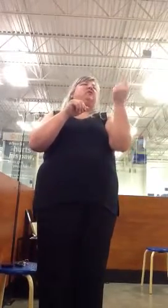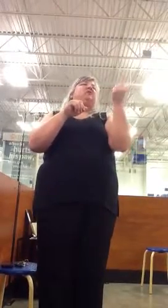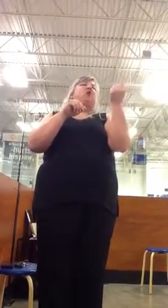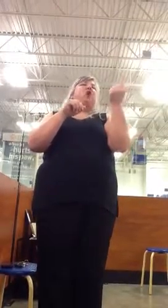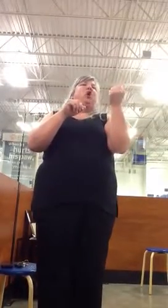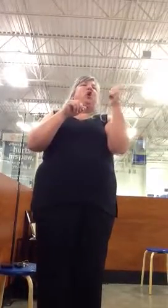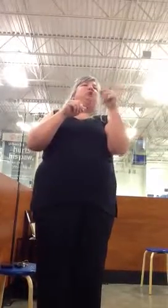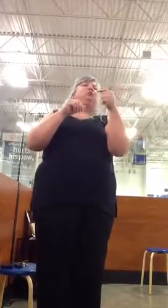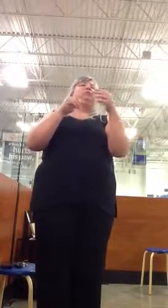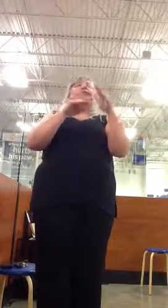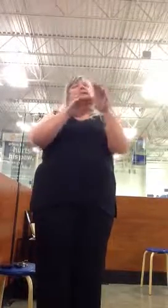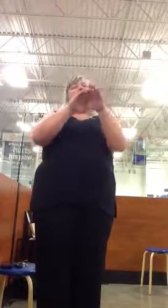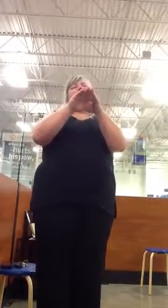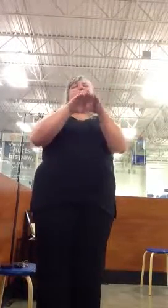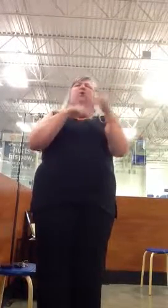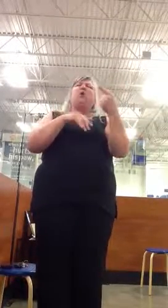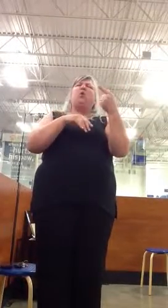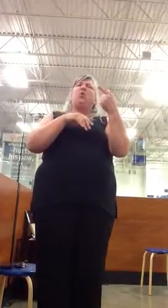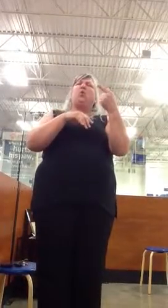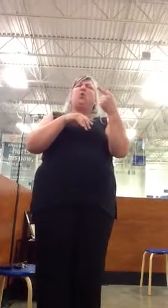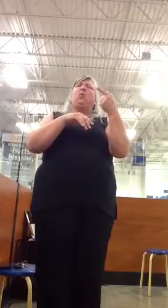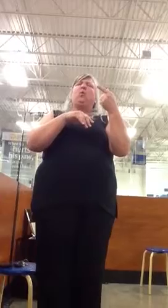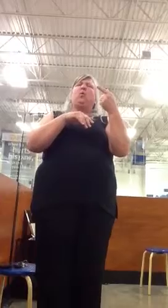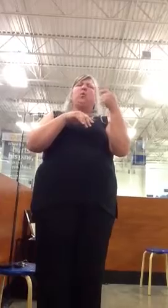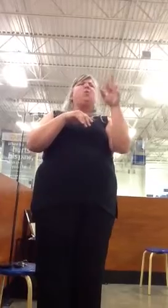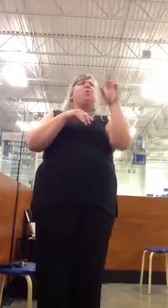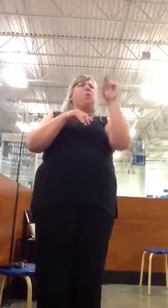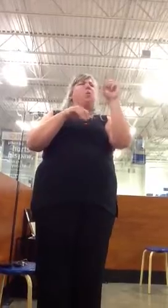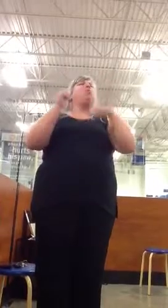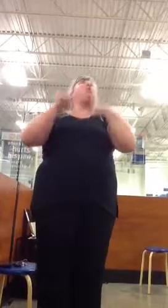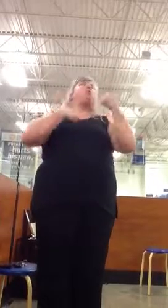have a $25 off of a spare, neuter, or wellness plan with Banfield.